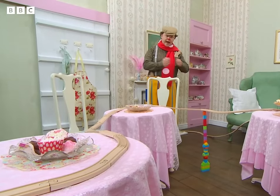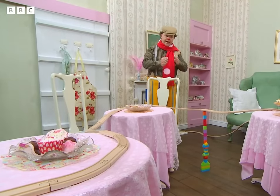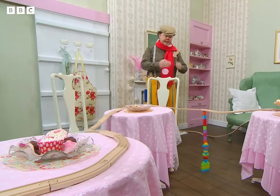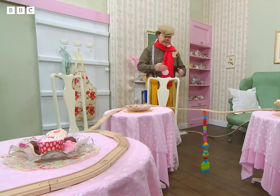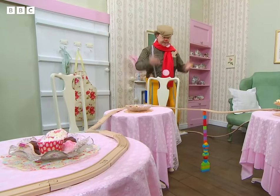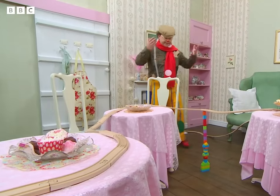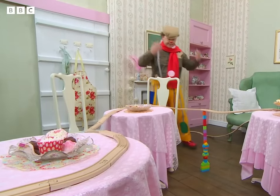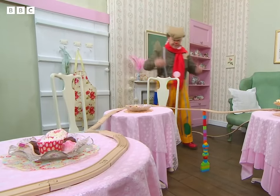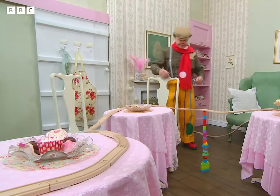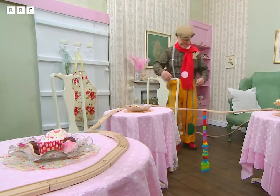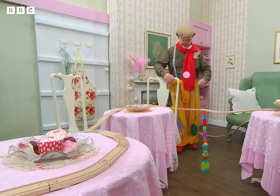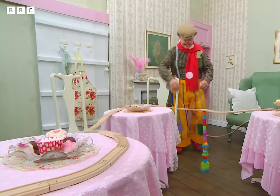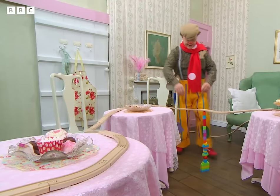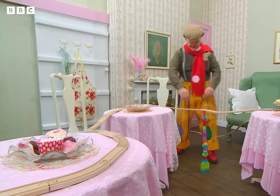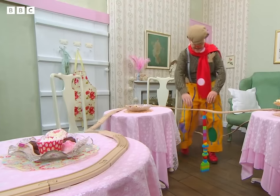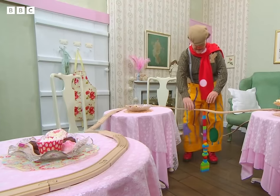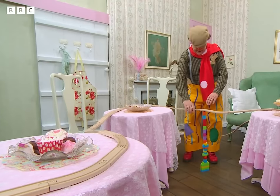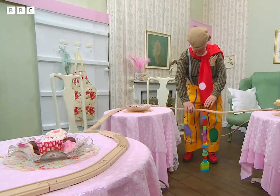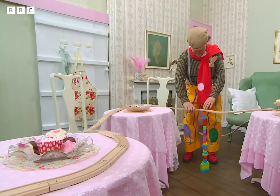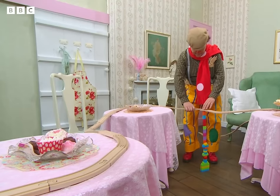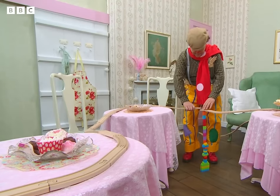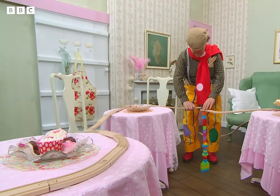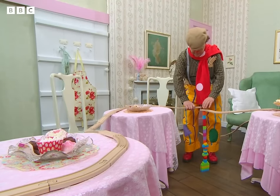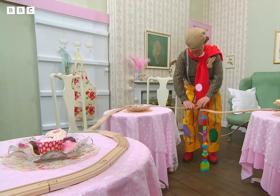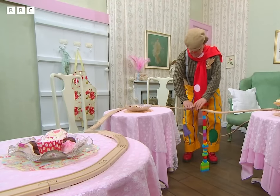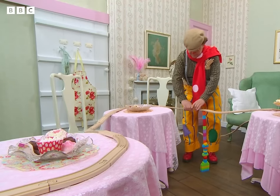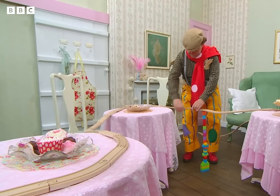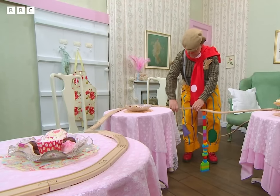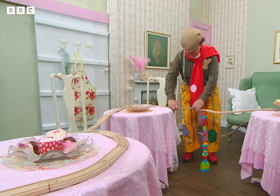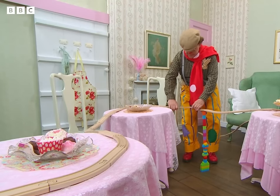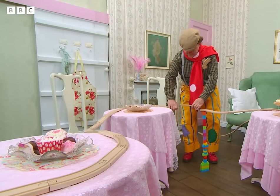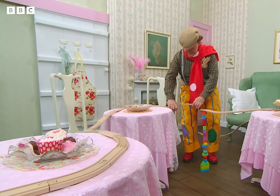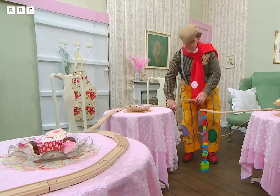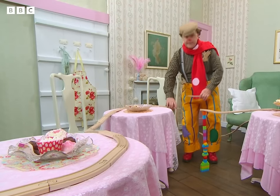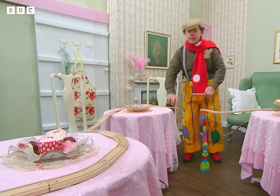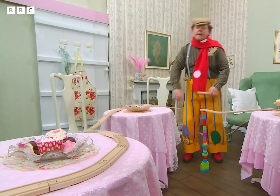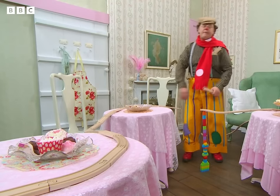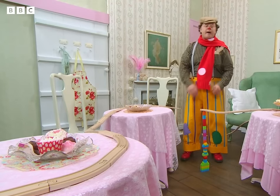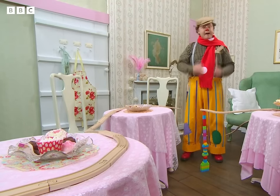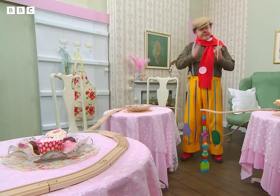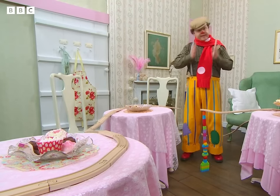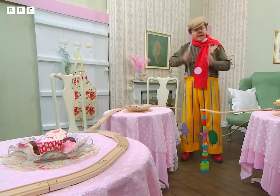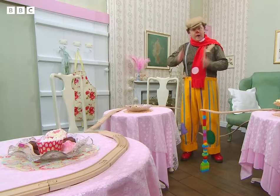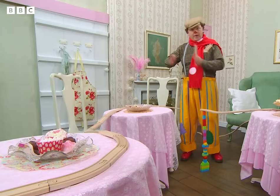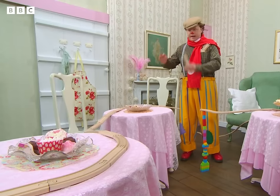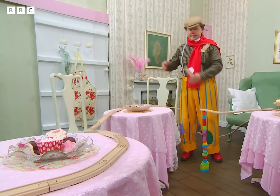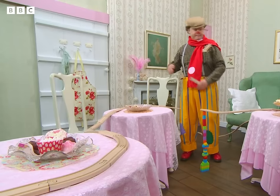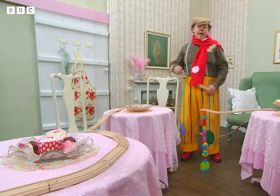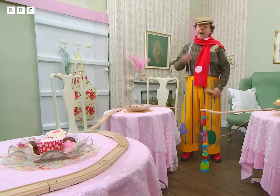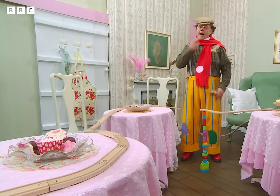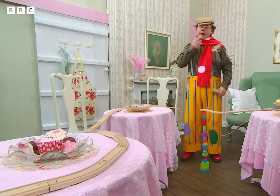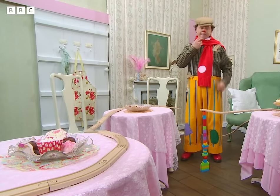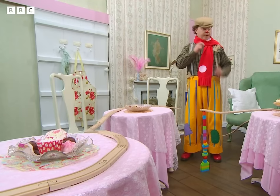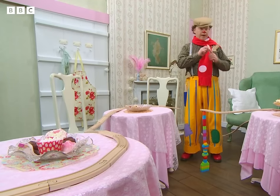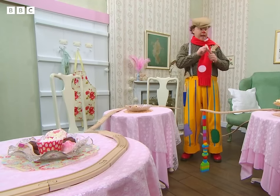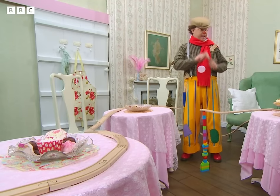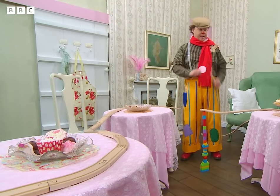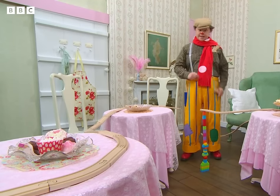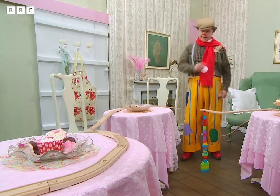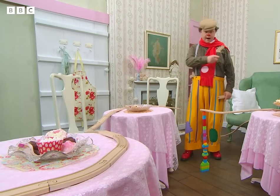track! Oh, really? But Grandad Tumble, that's Mr. Tumble. Look, I must get on. I mean, Aunt Polly, she won't